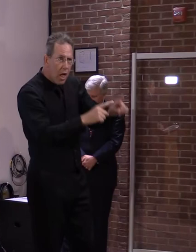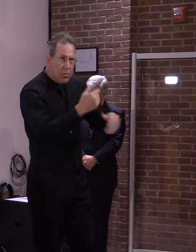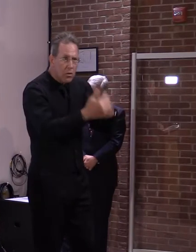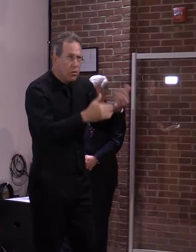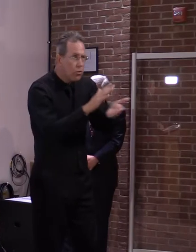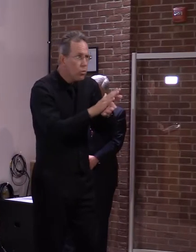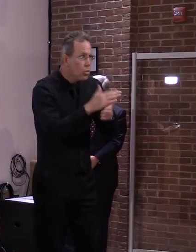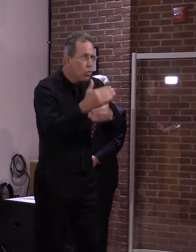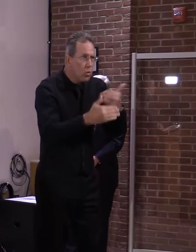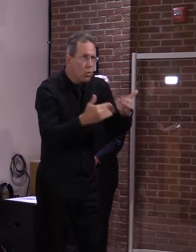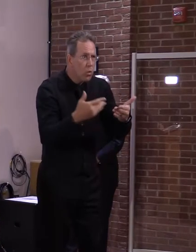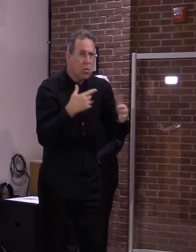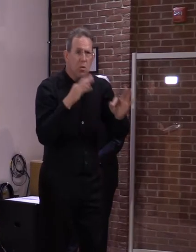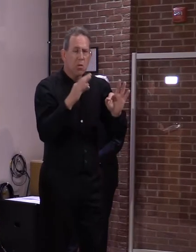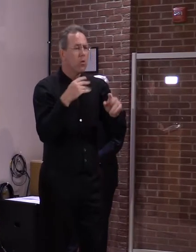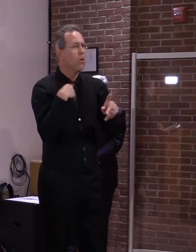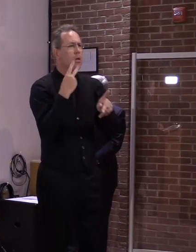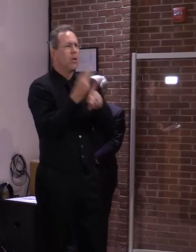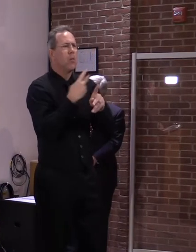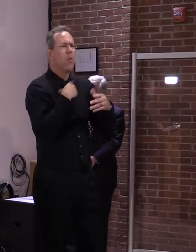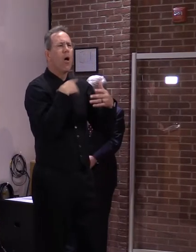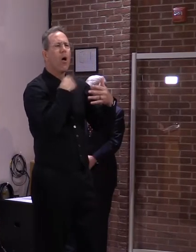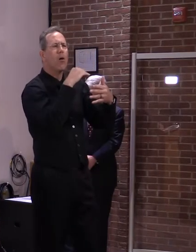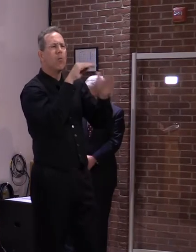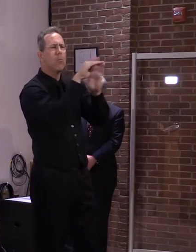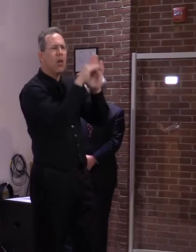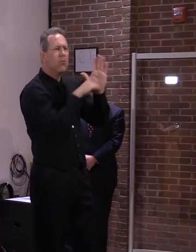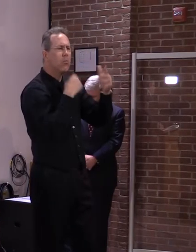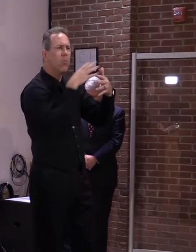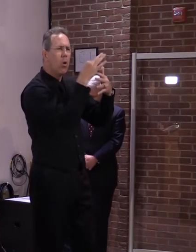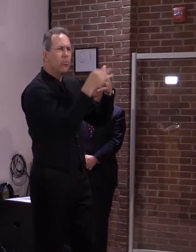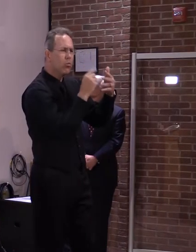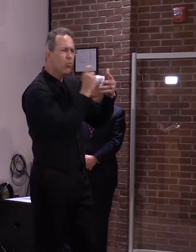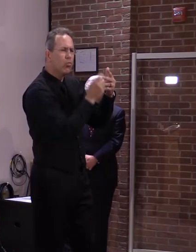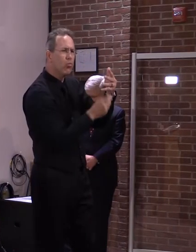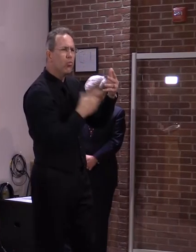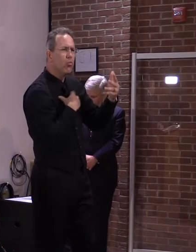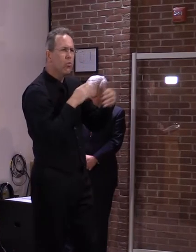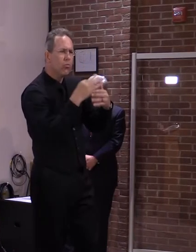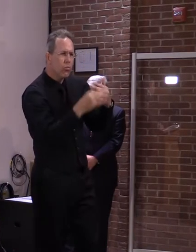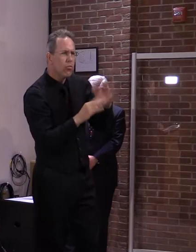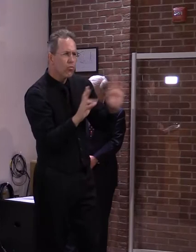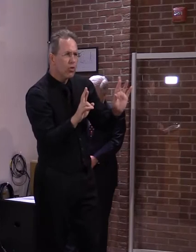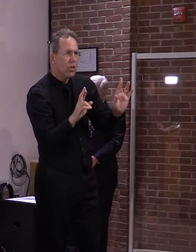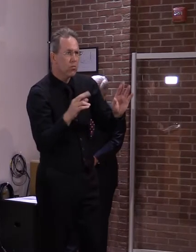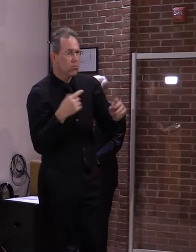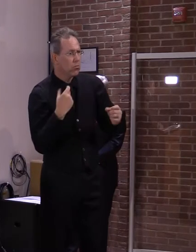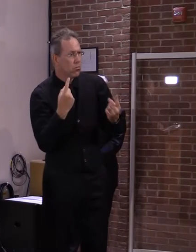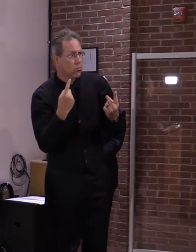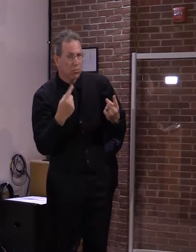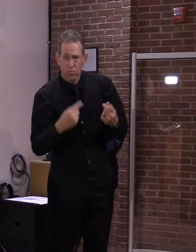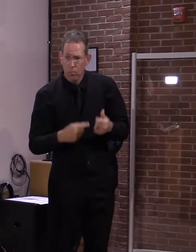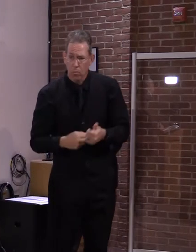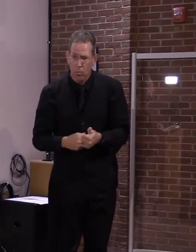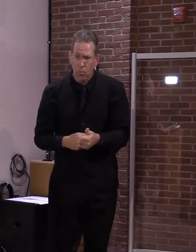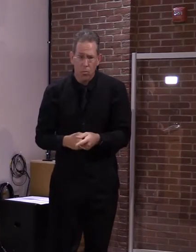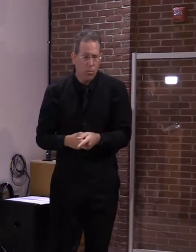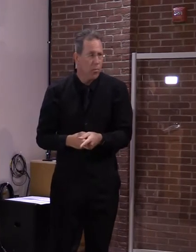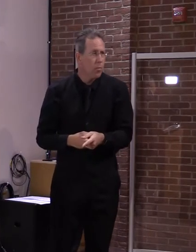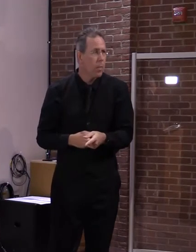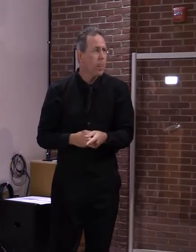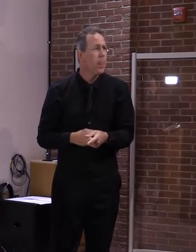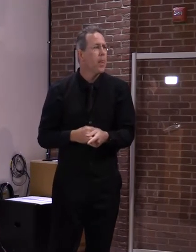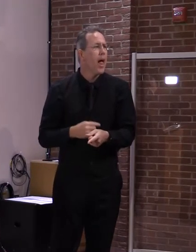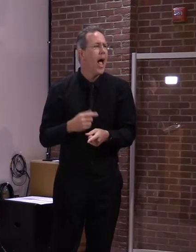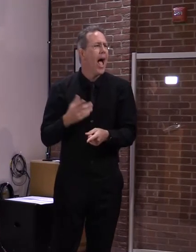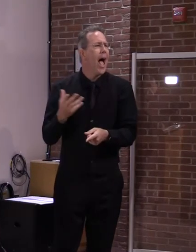regard. Did I answer all your questions? Well, so I guess I'm trying to find out if a student